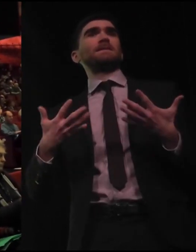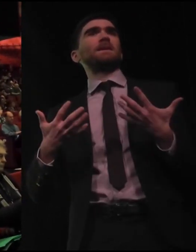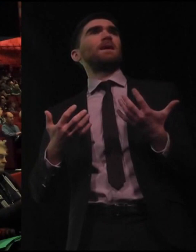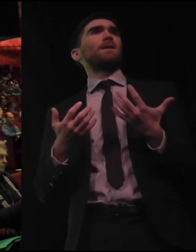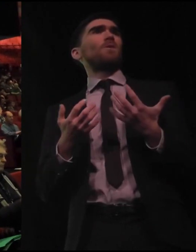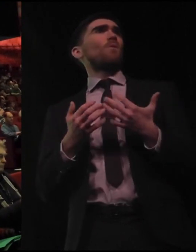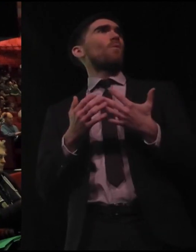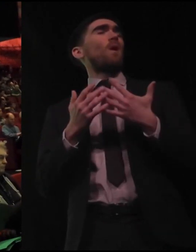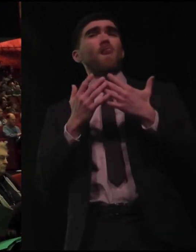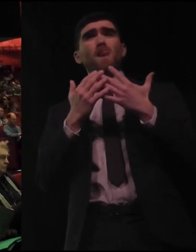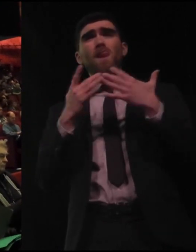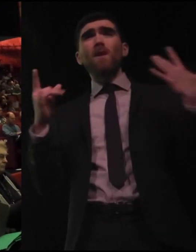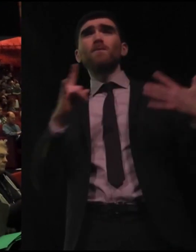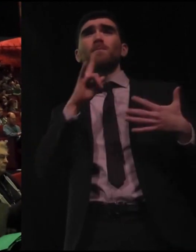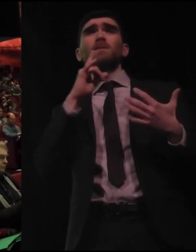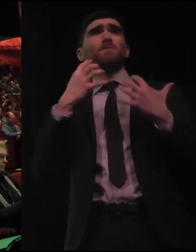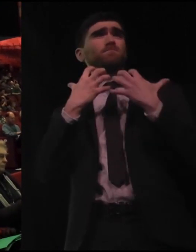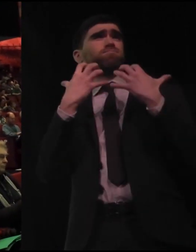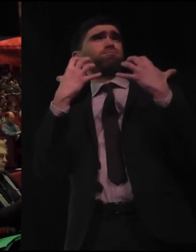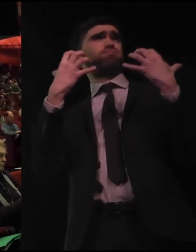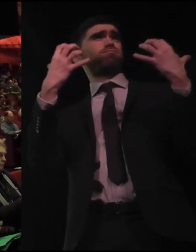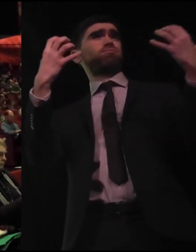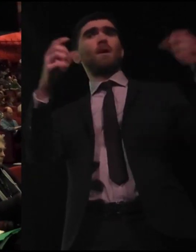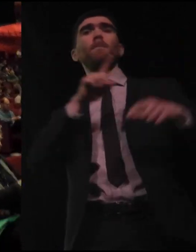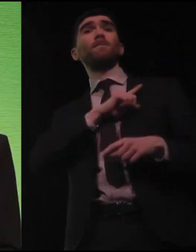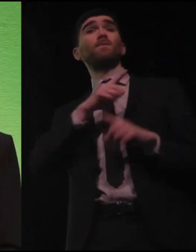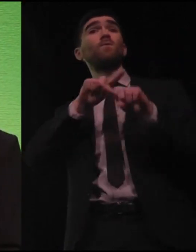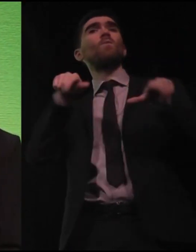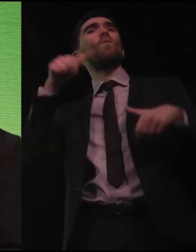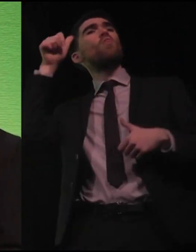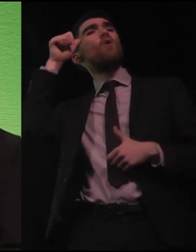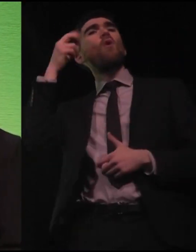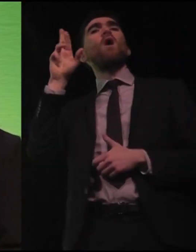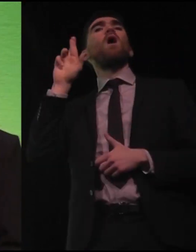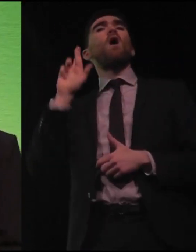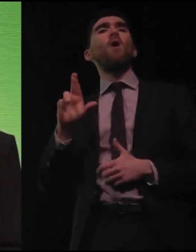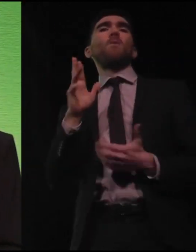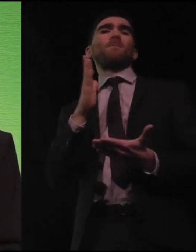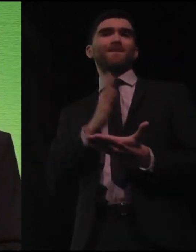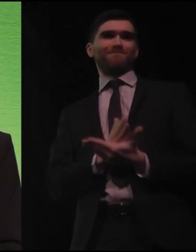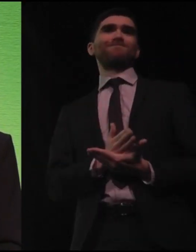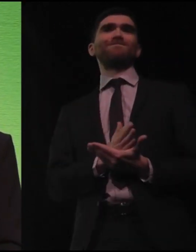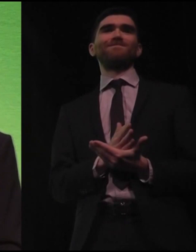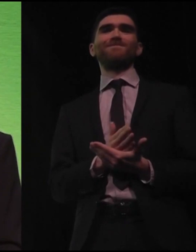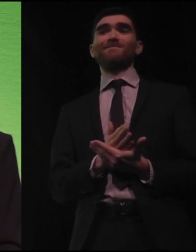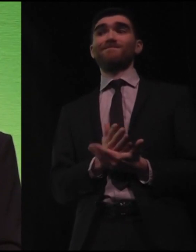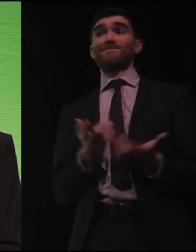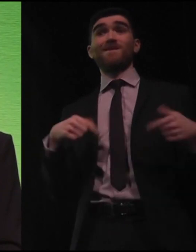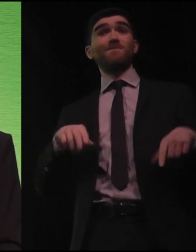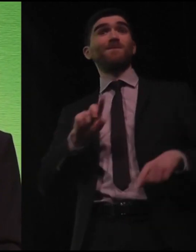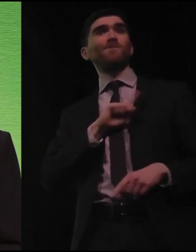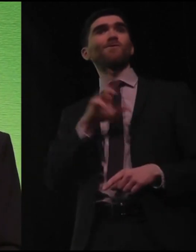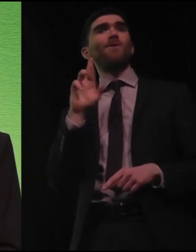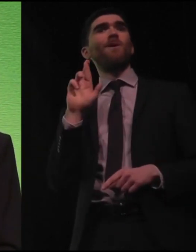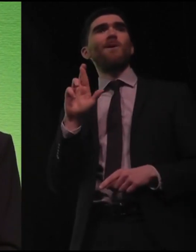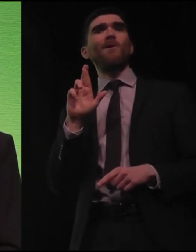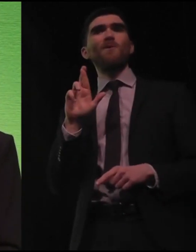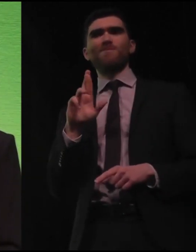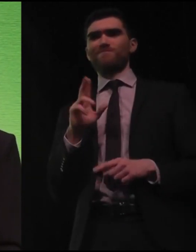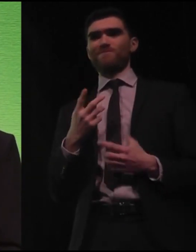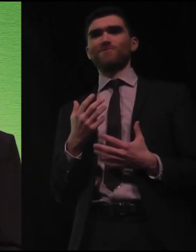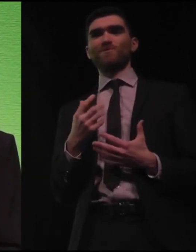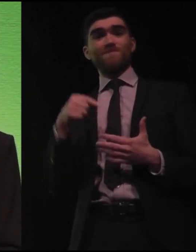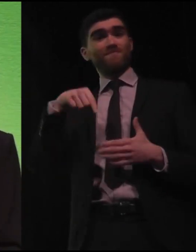hope today, not just because this party offers bold solutions we desperately need, but